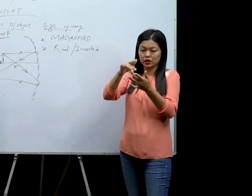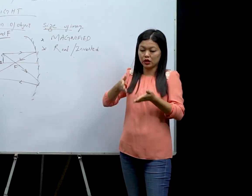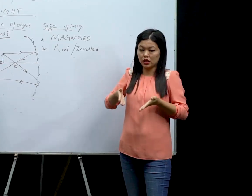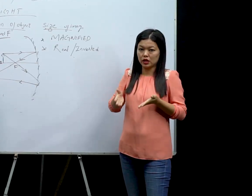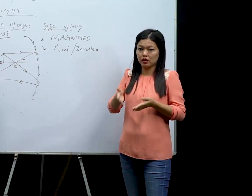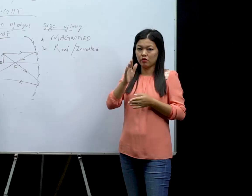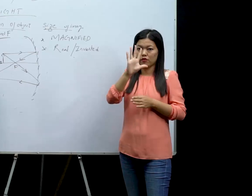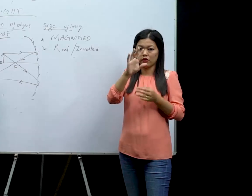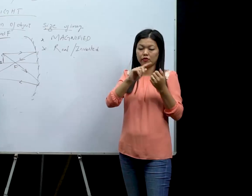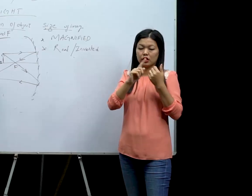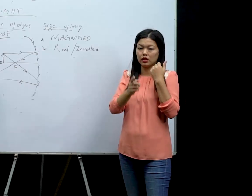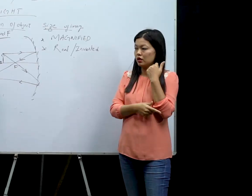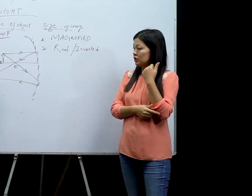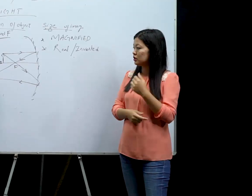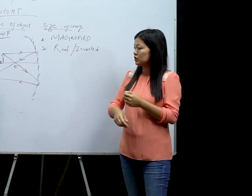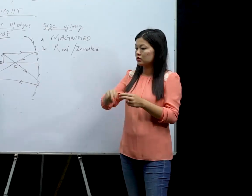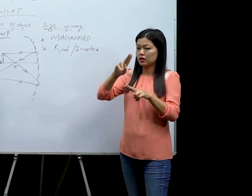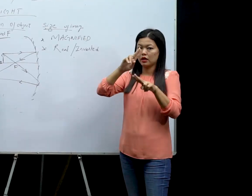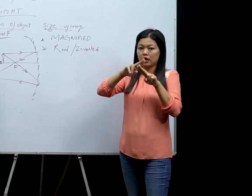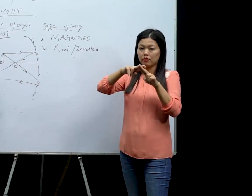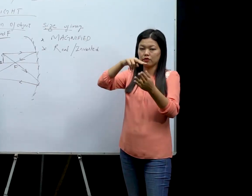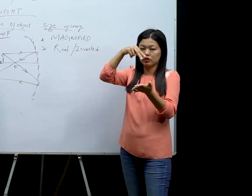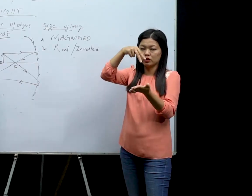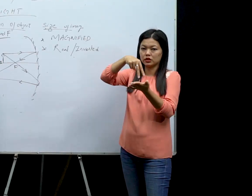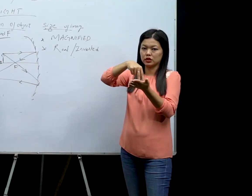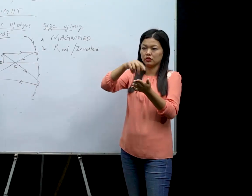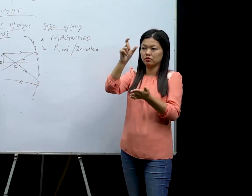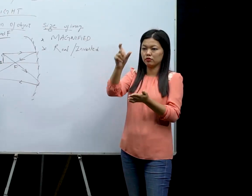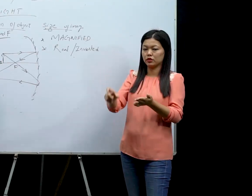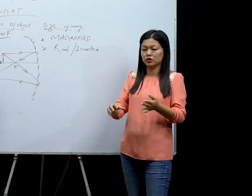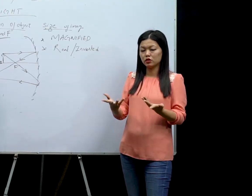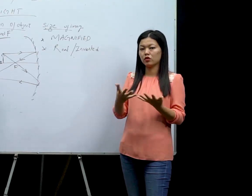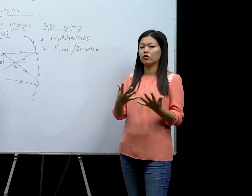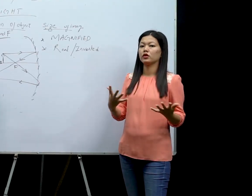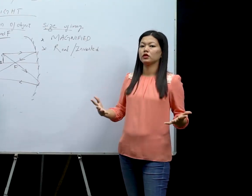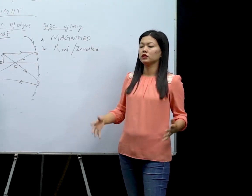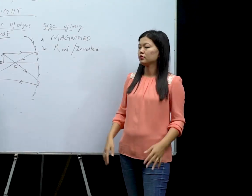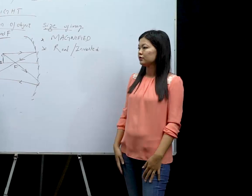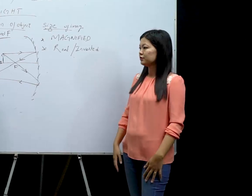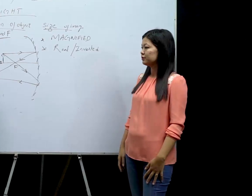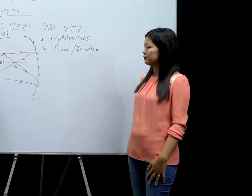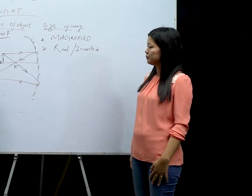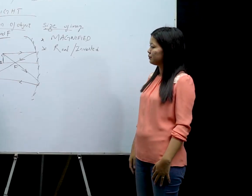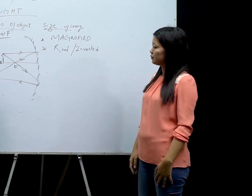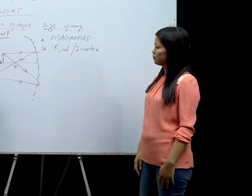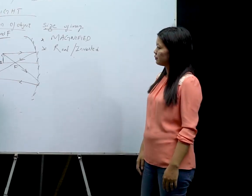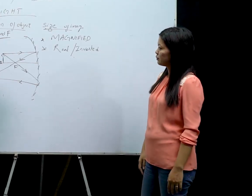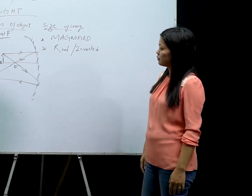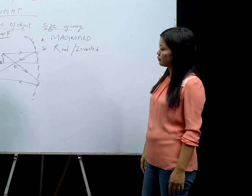for concave mirror. So now we are clear with the fourth one. So the next which we will discuss is about the fifth